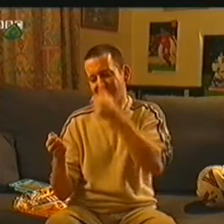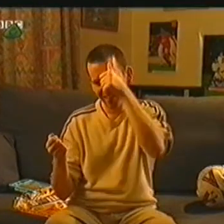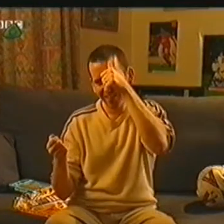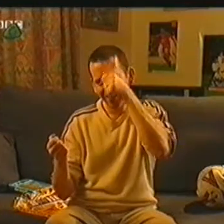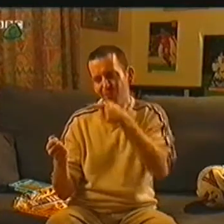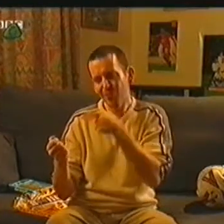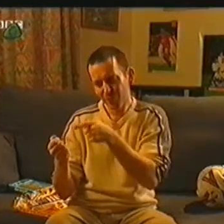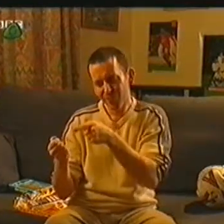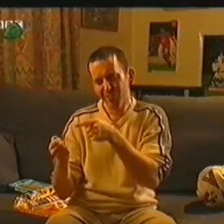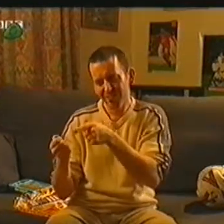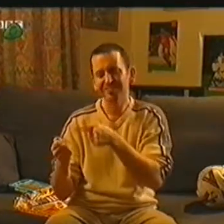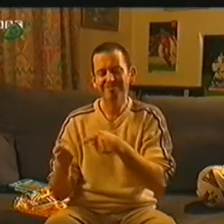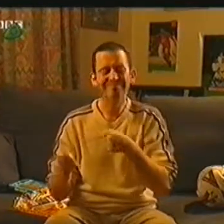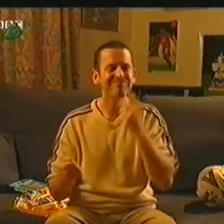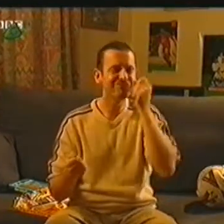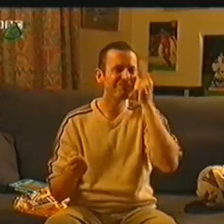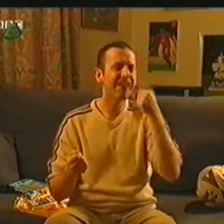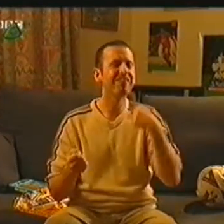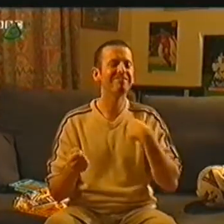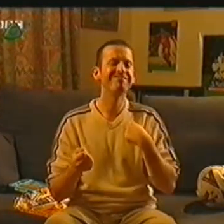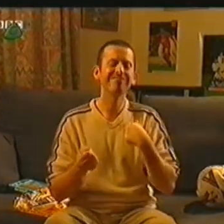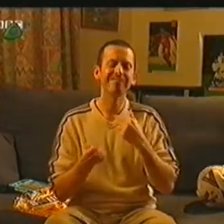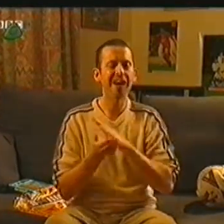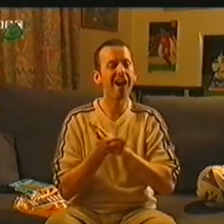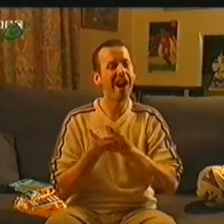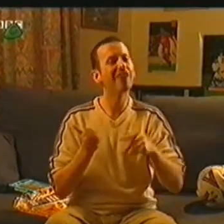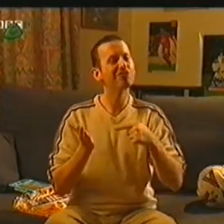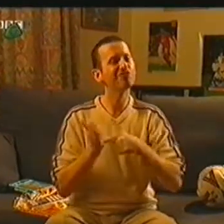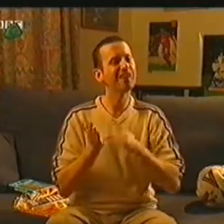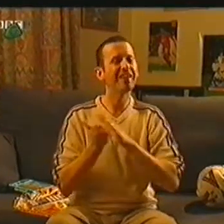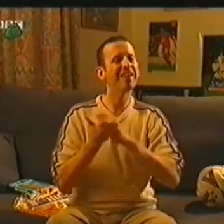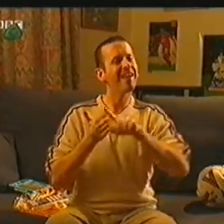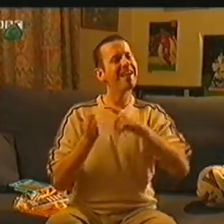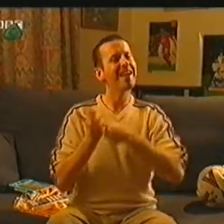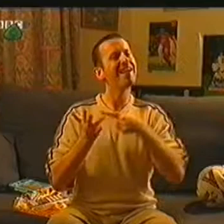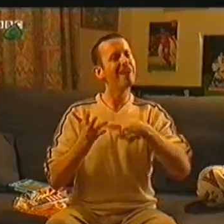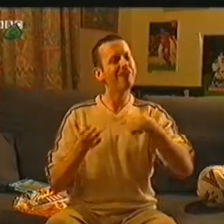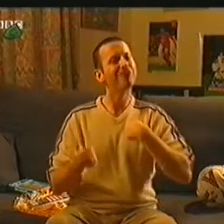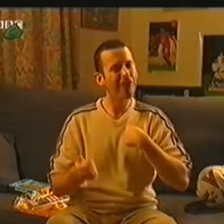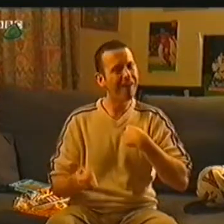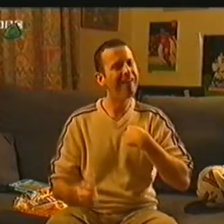Josh smiled back. Hat-trick hero, said Josh.